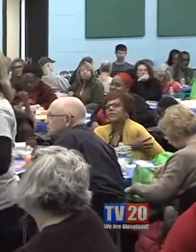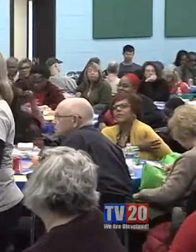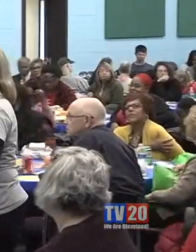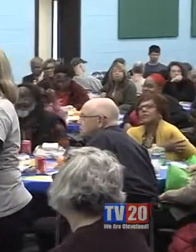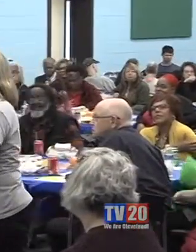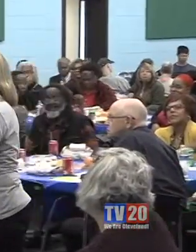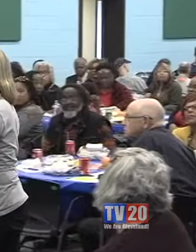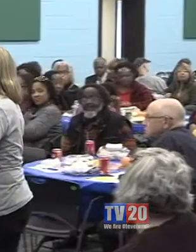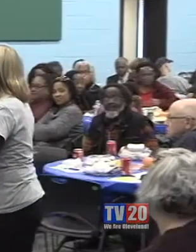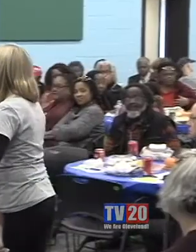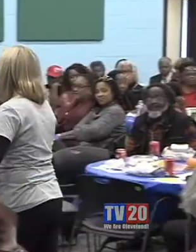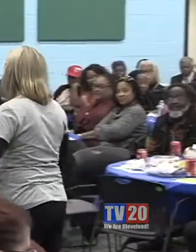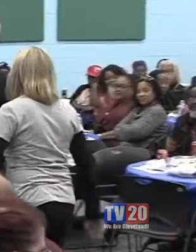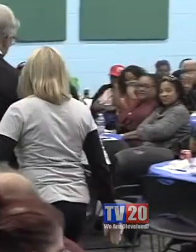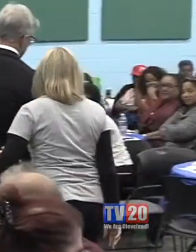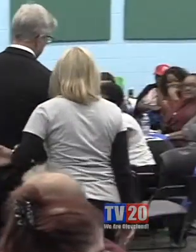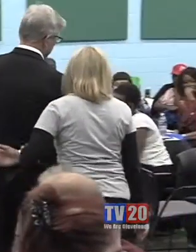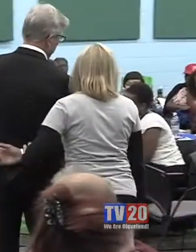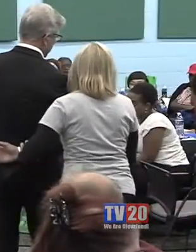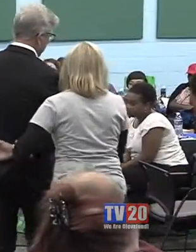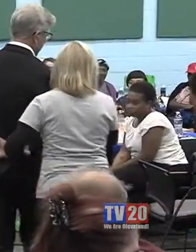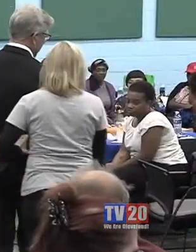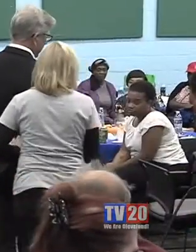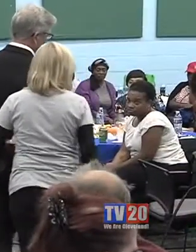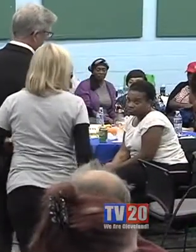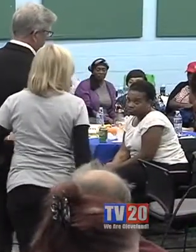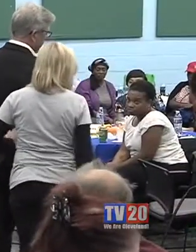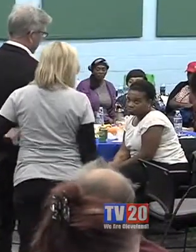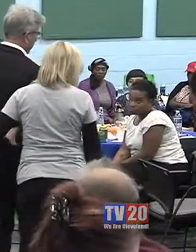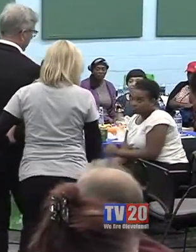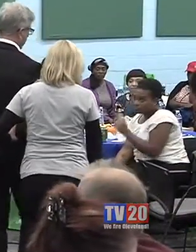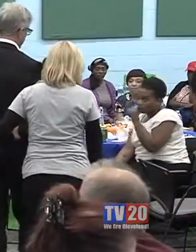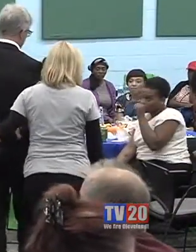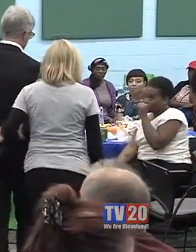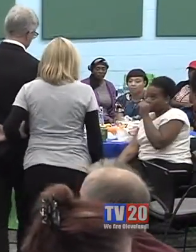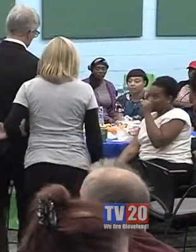going left to right, and you can also use the clock method.